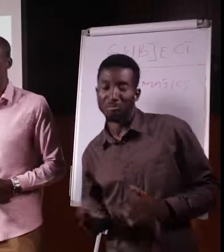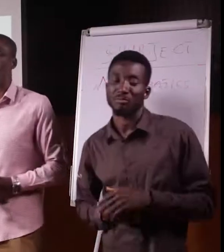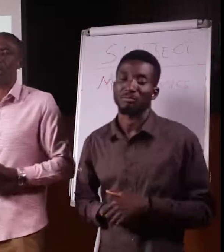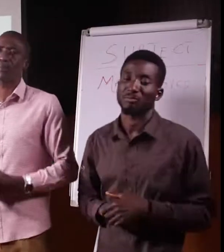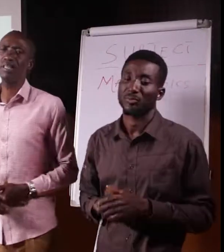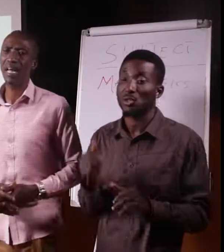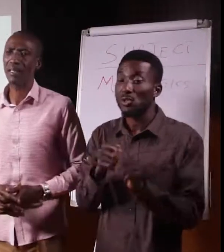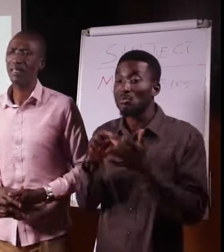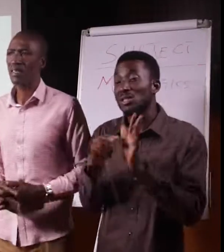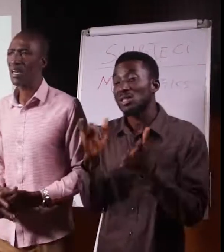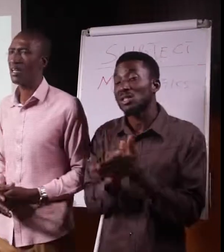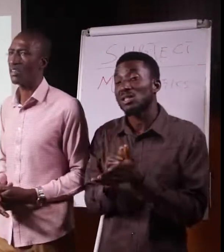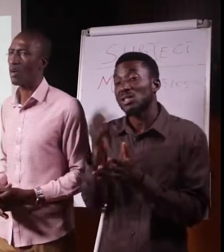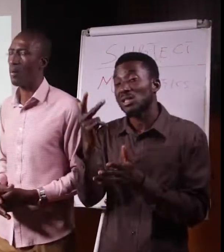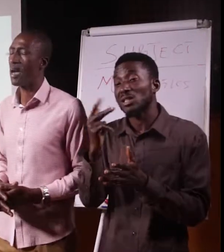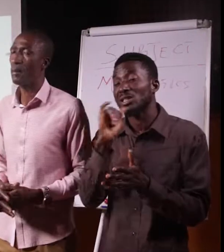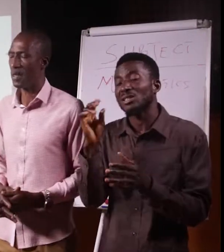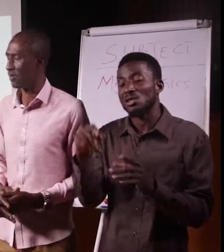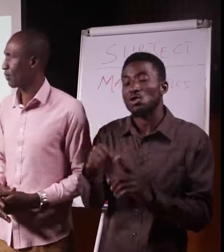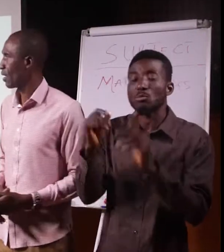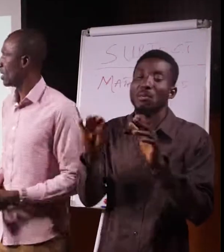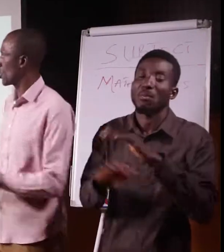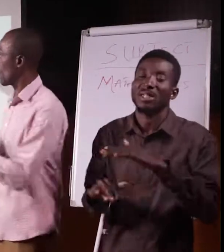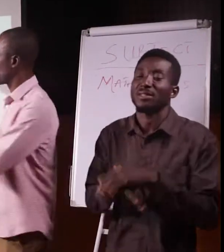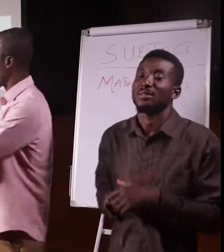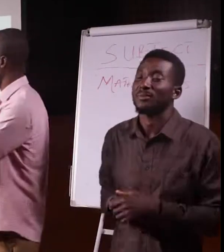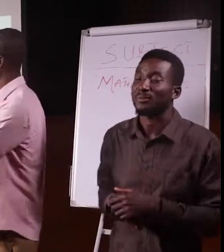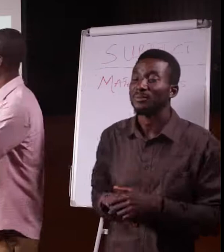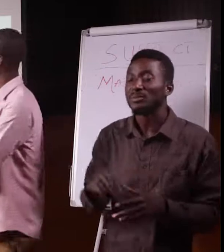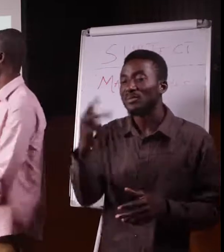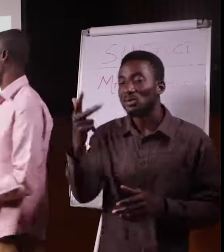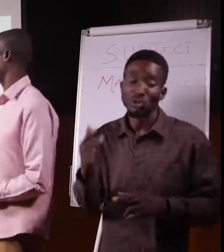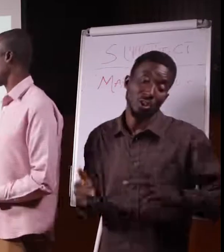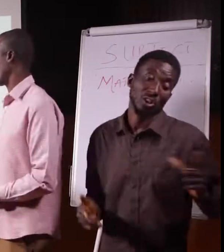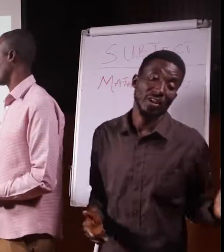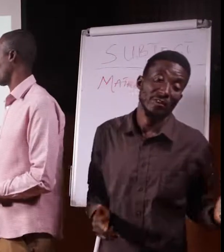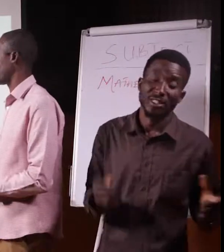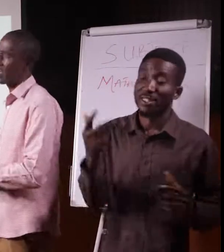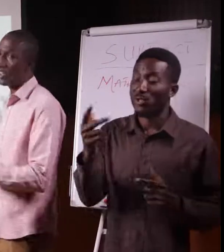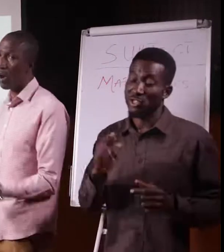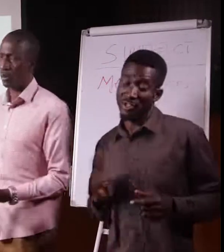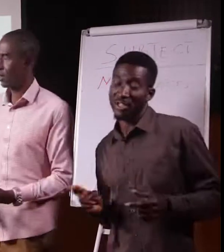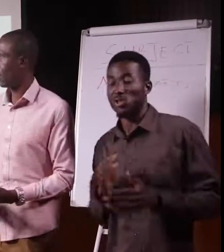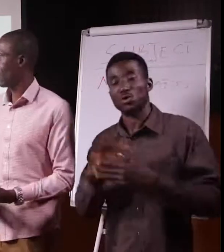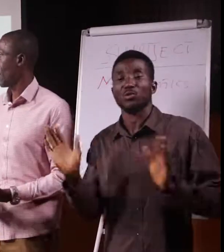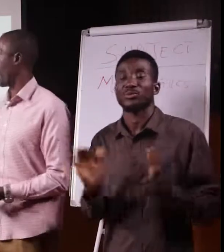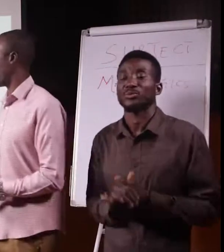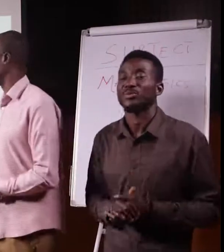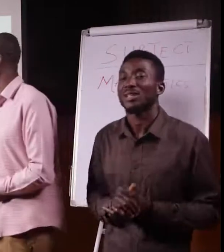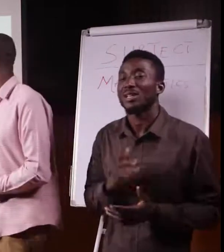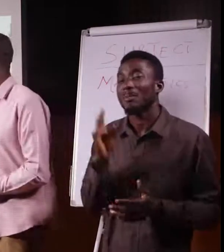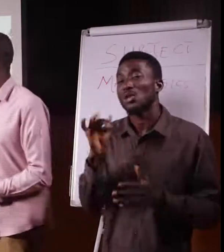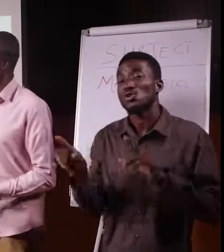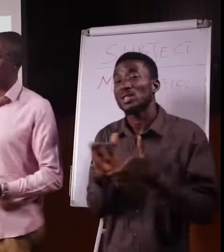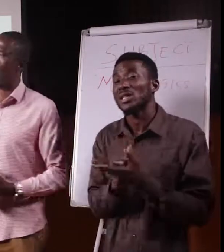right, which means that 3 is the common base. So 3 on the left and 3 on the right is gone. And by